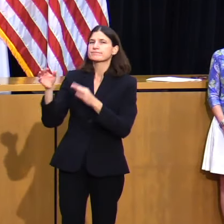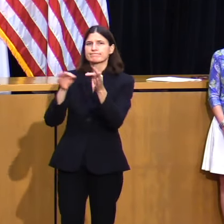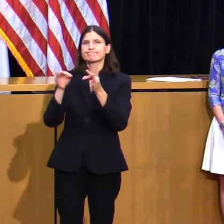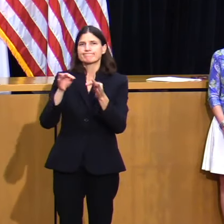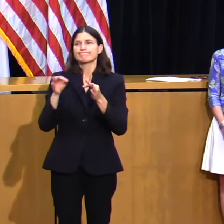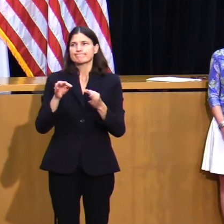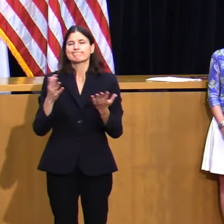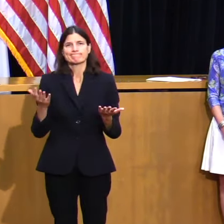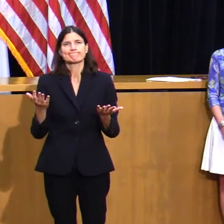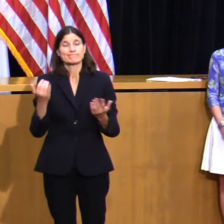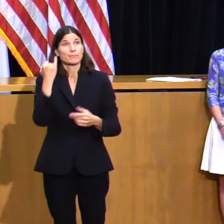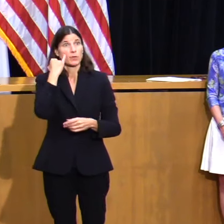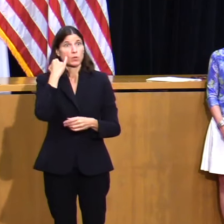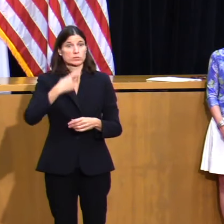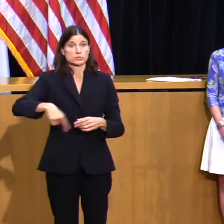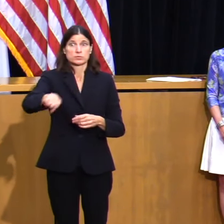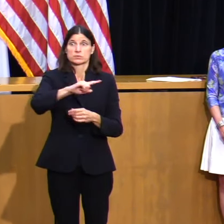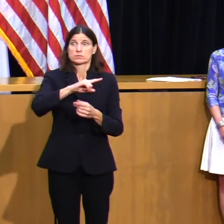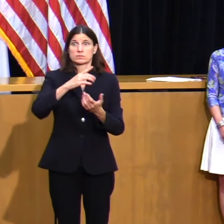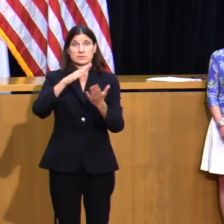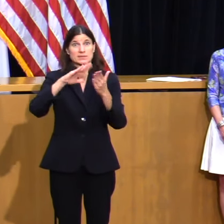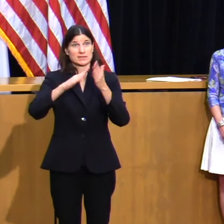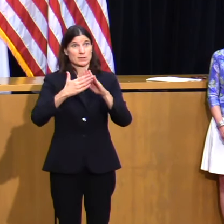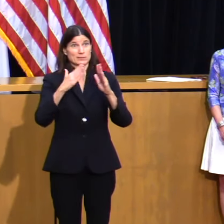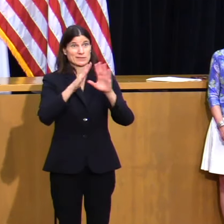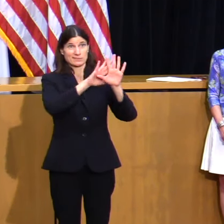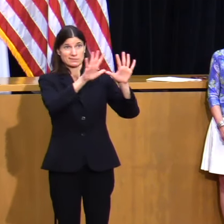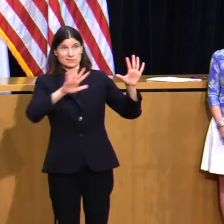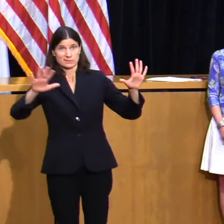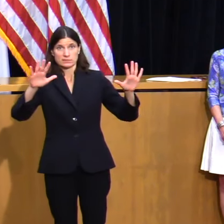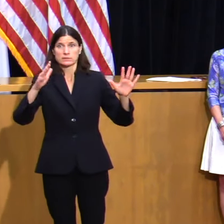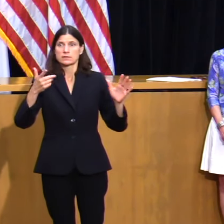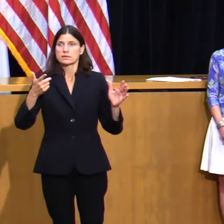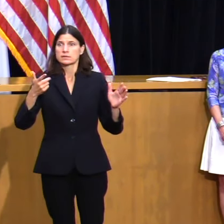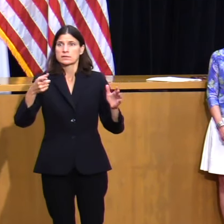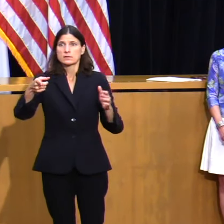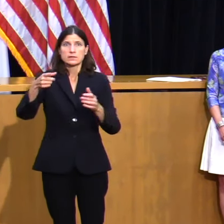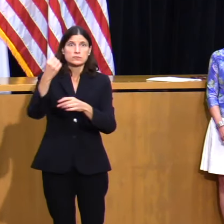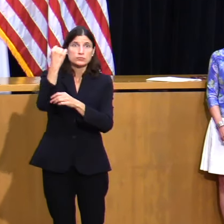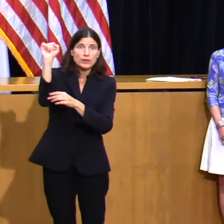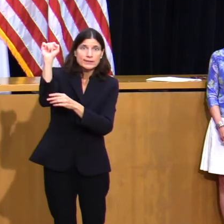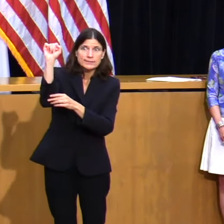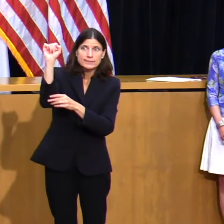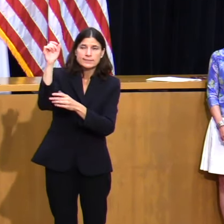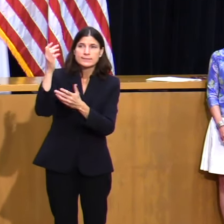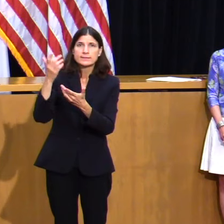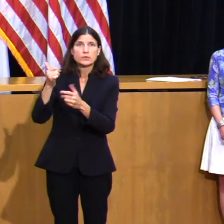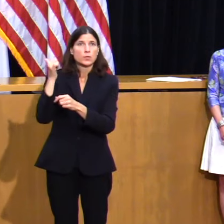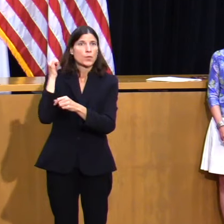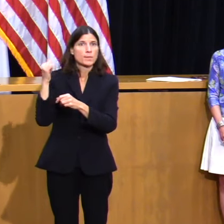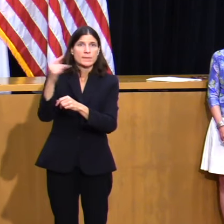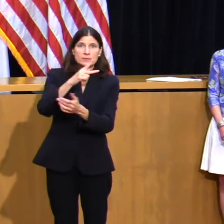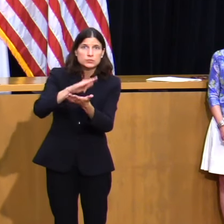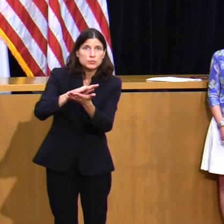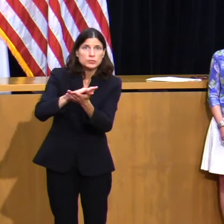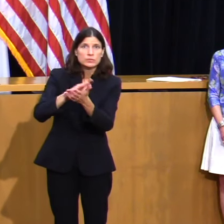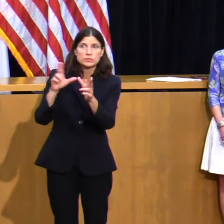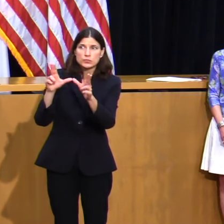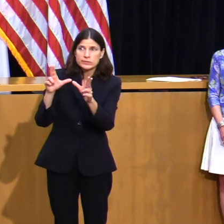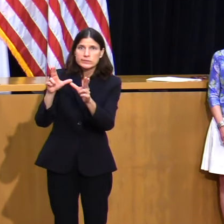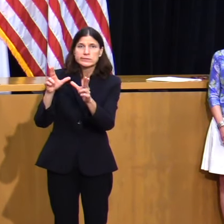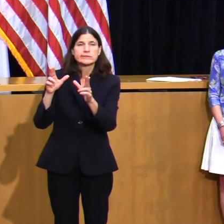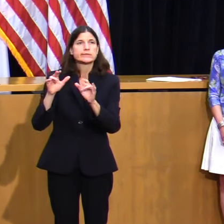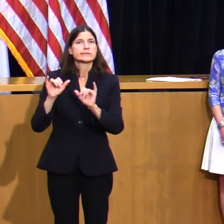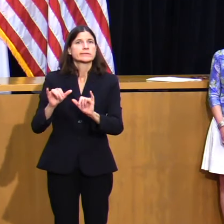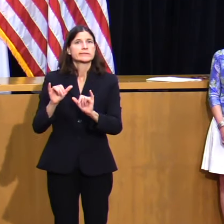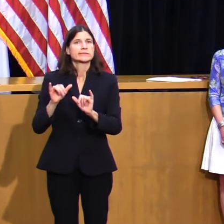is the guidelines and the criteria that we developed in conjunction with, it's actually mostly